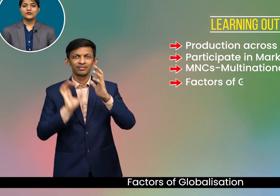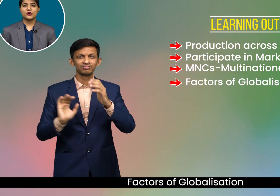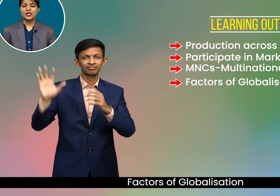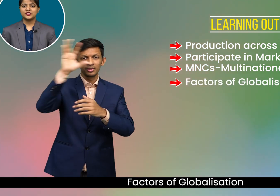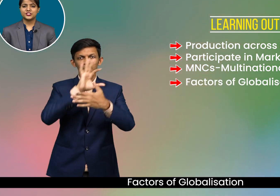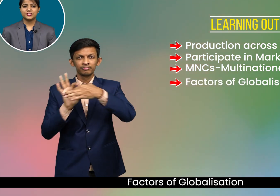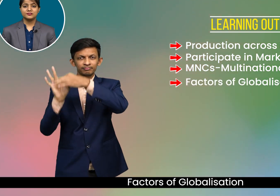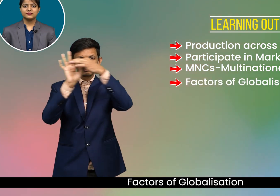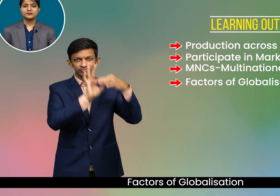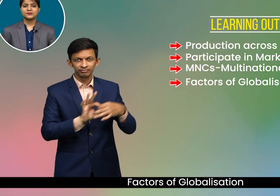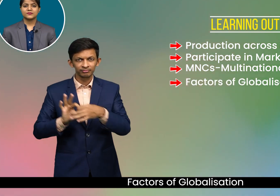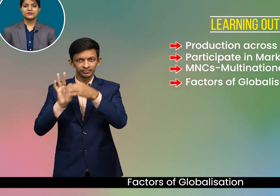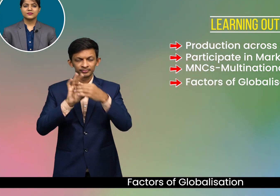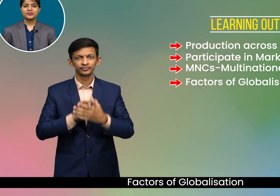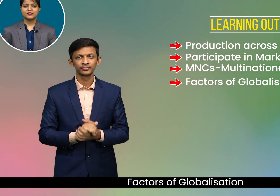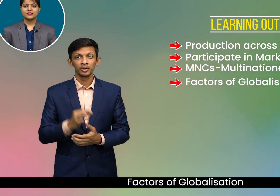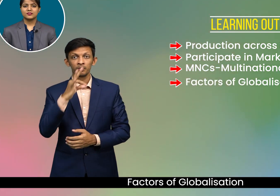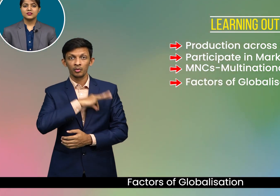Factors of globalization.